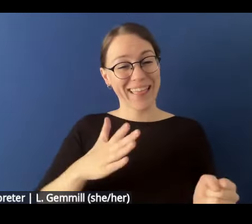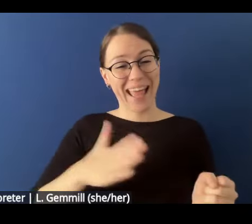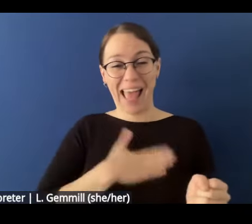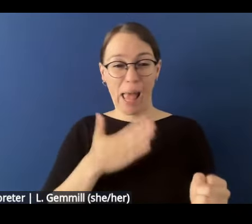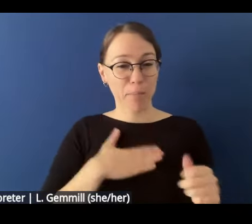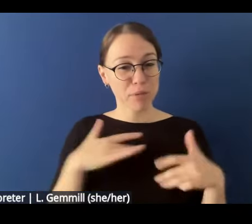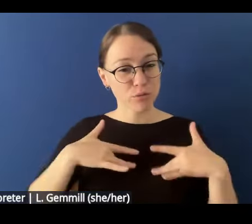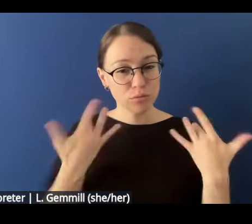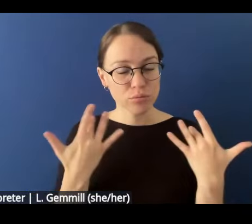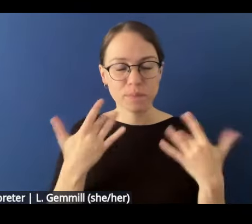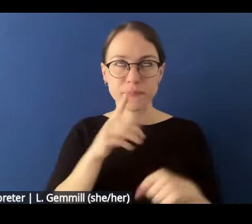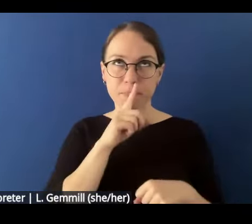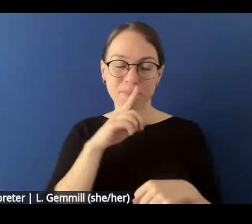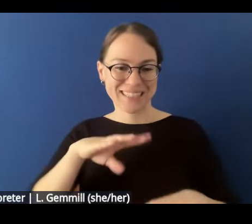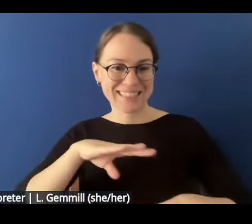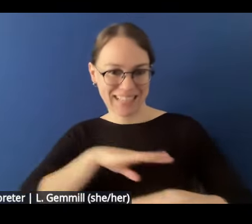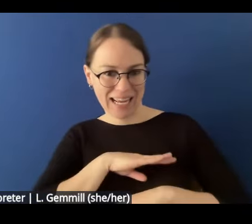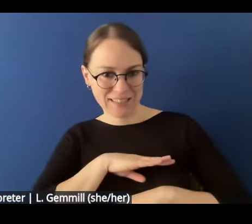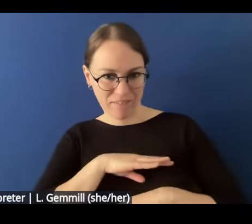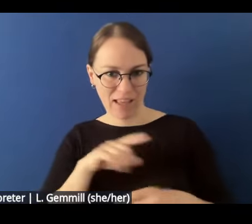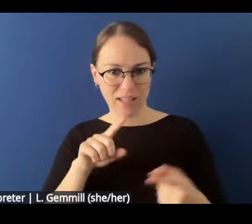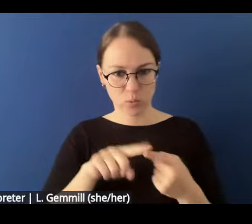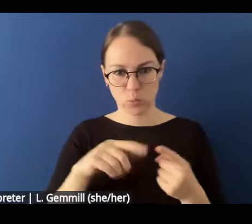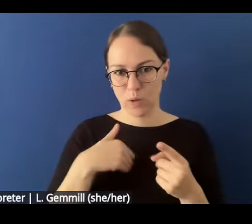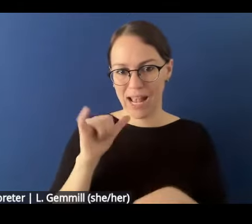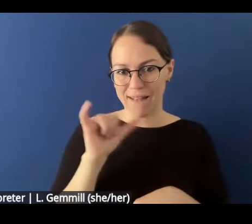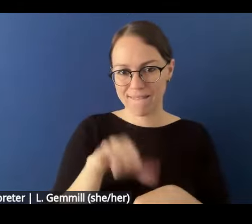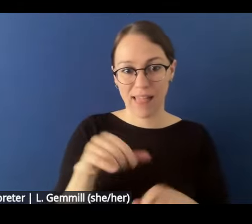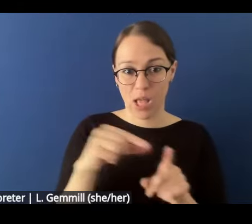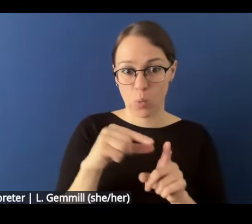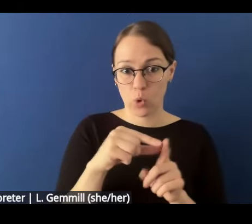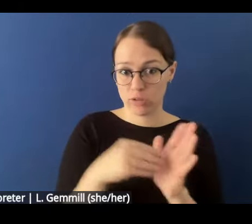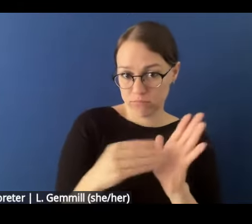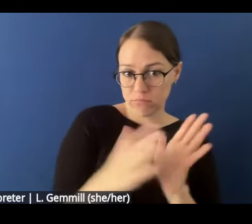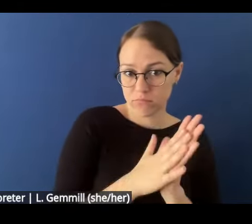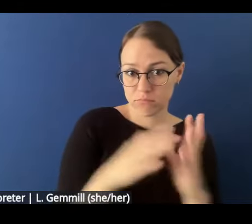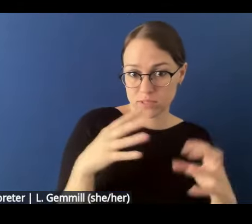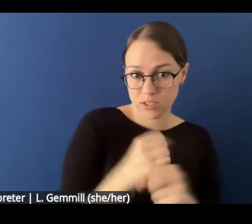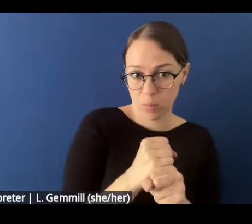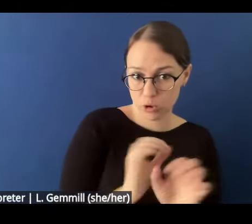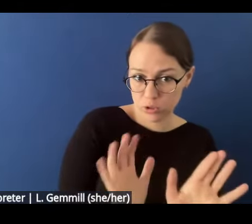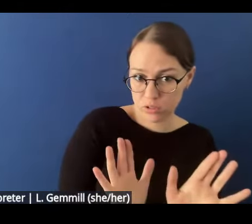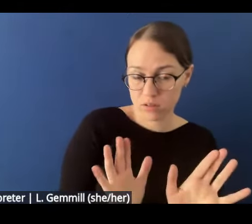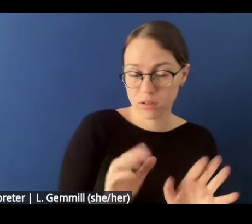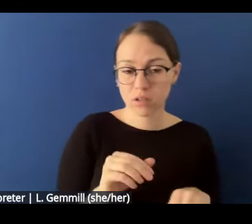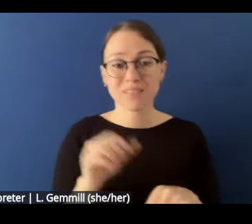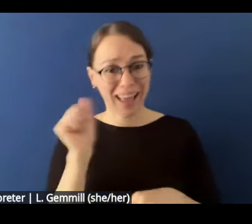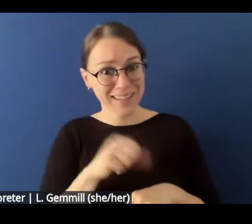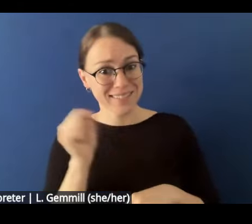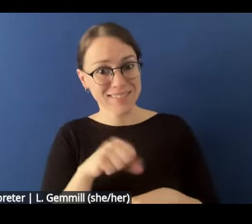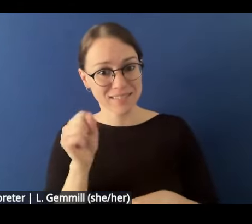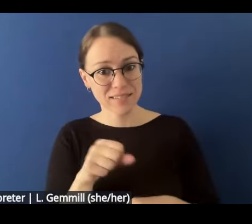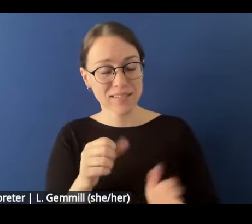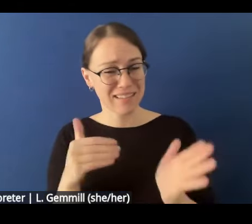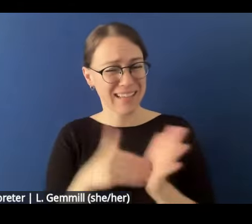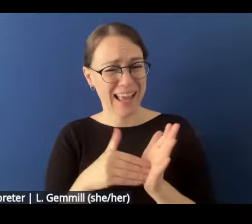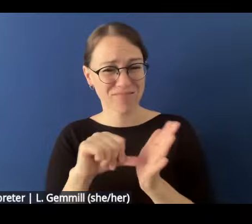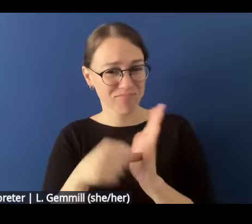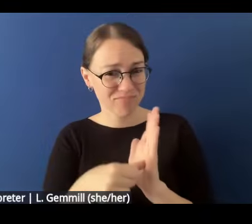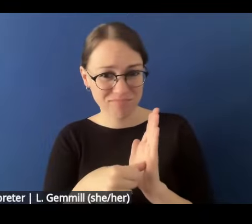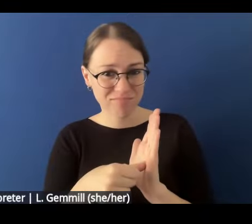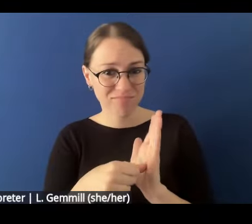director's summary. Okay, that's all. Yep. Again, and I want to note for the board, the statute